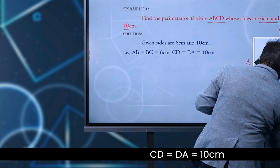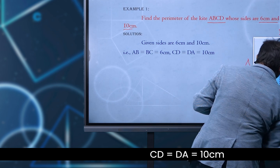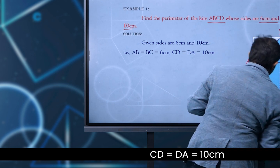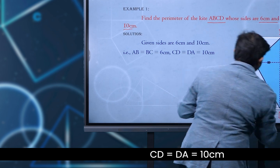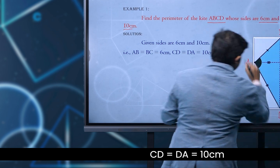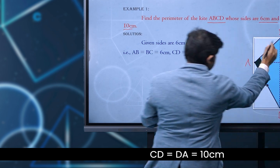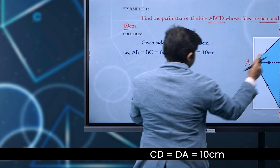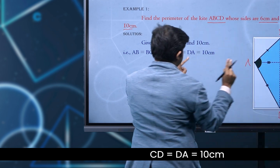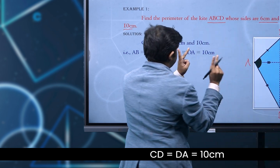10 centimeter.